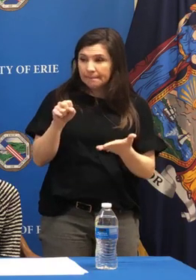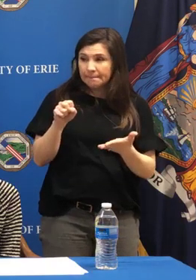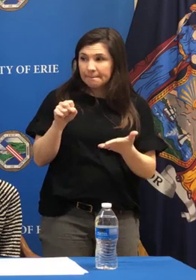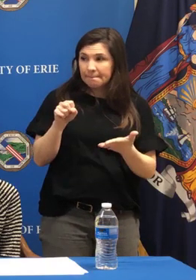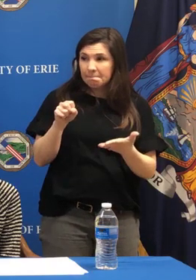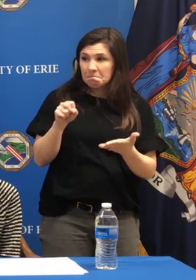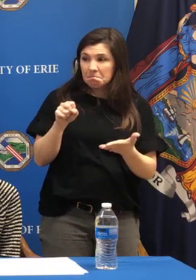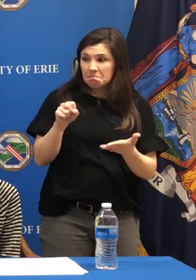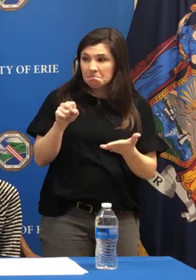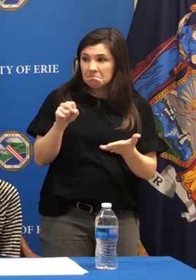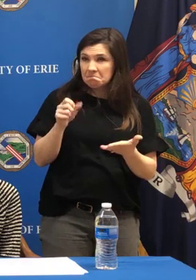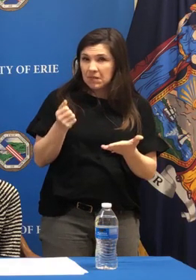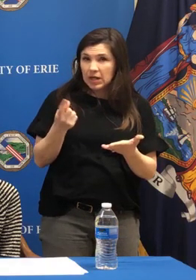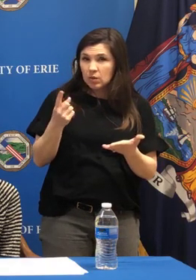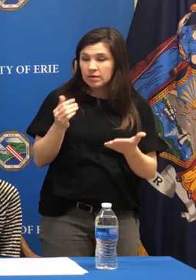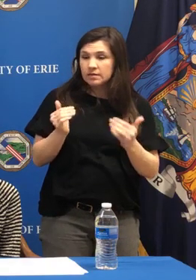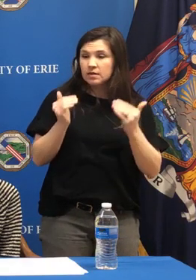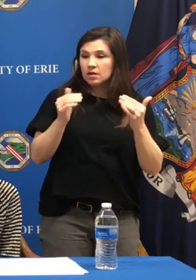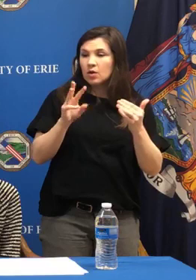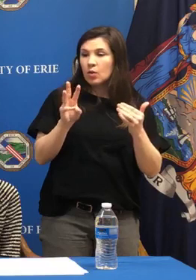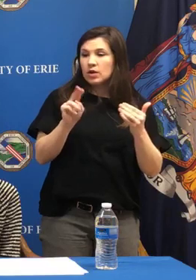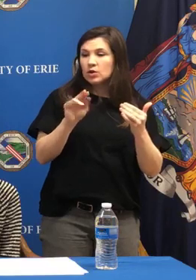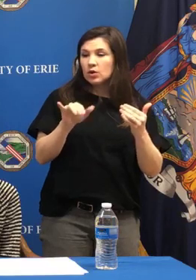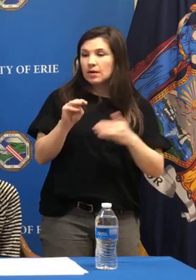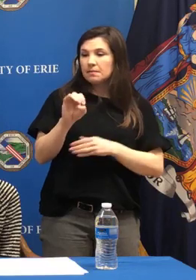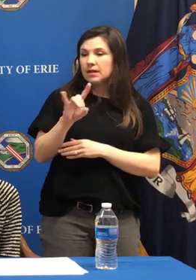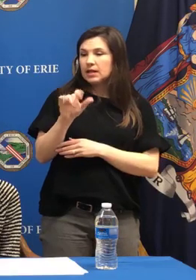Do we have anybody from Western New York Media?